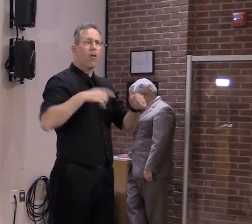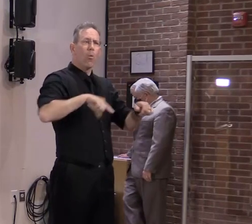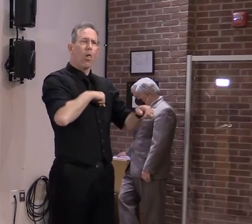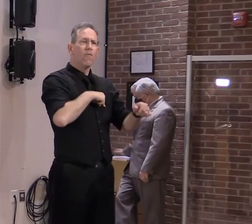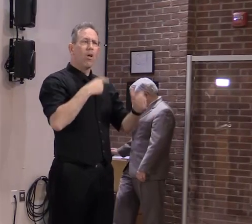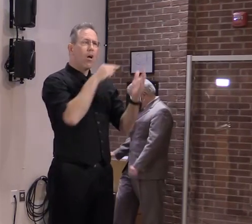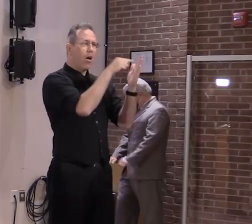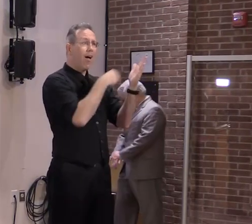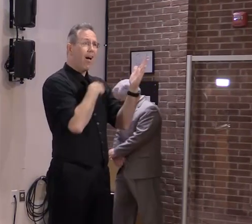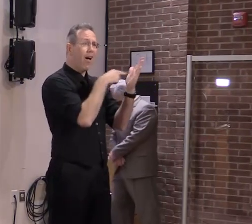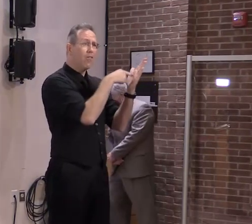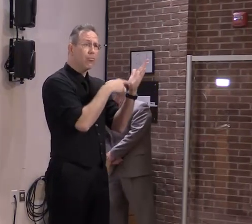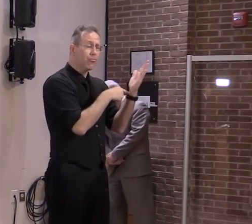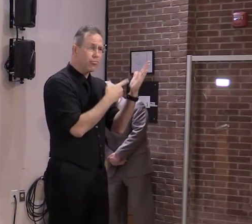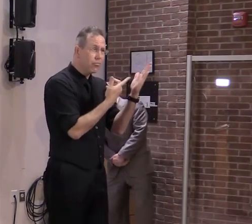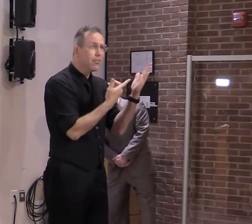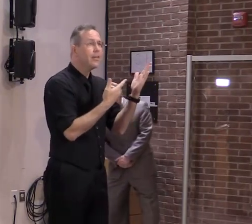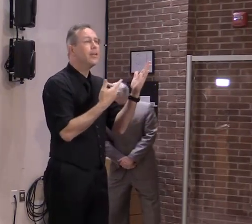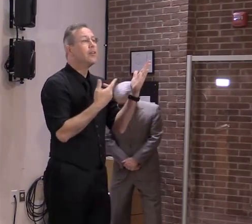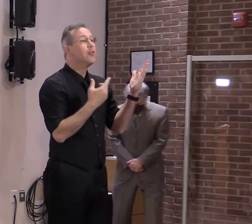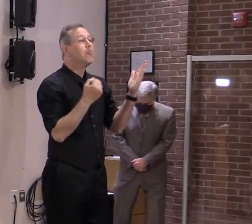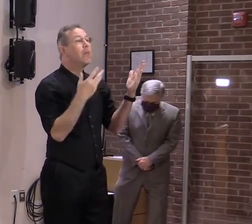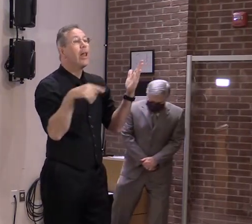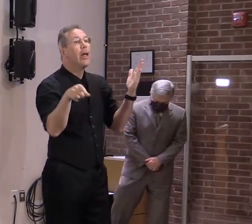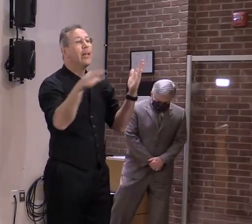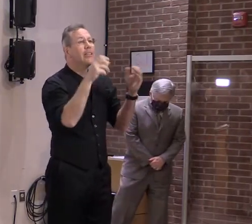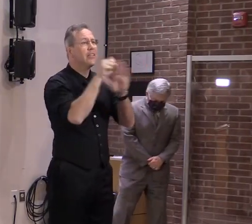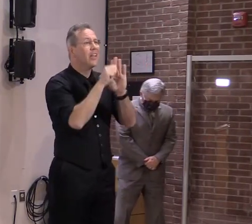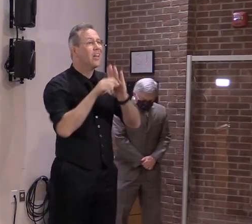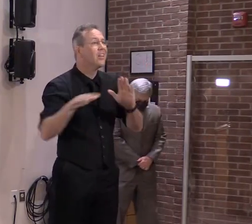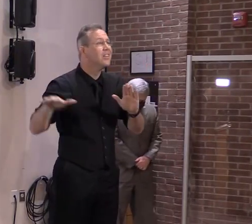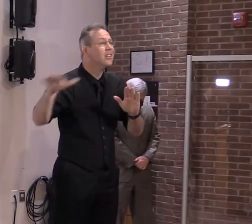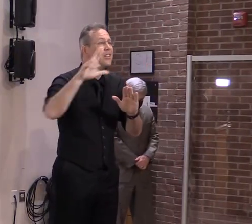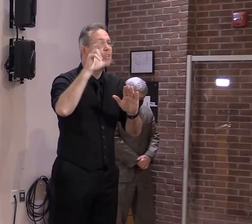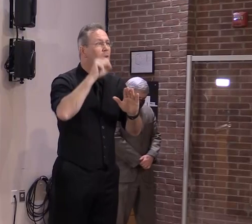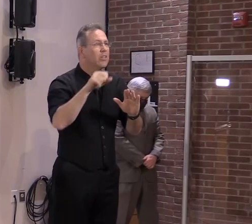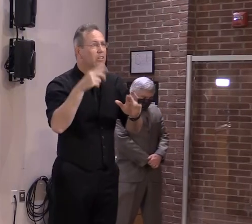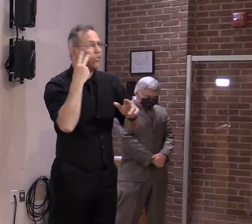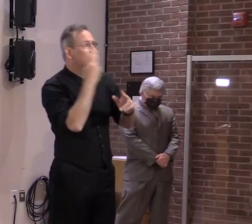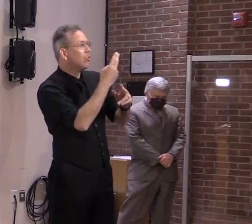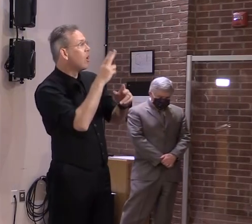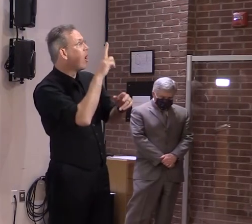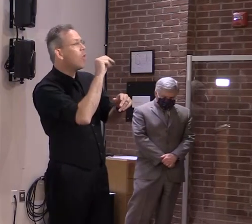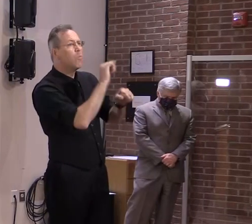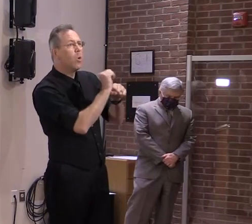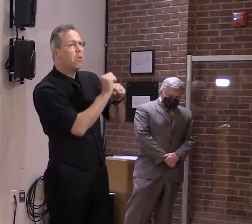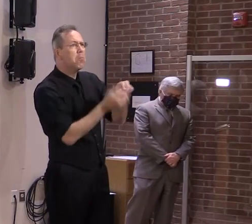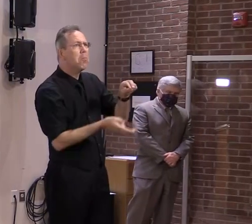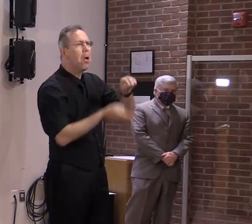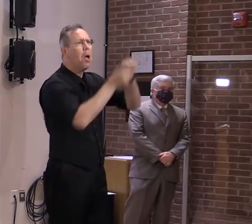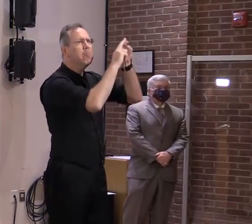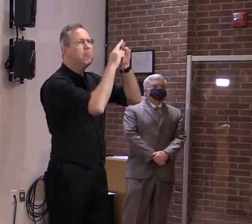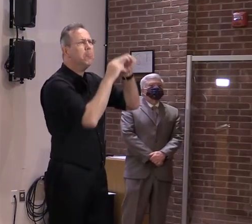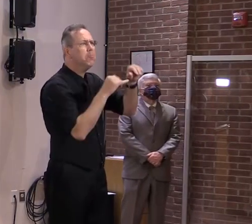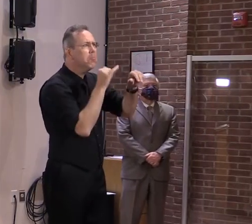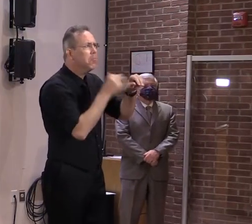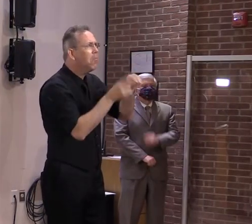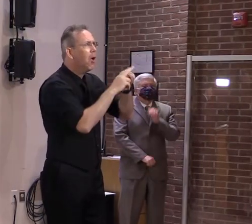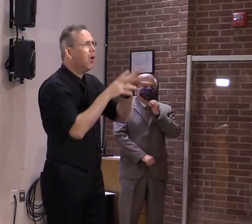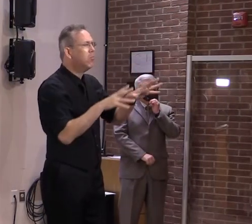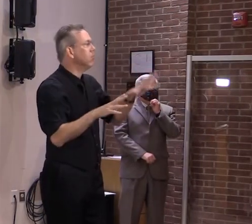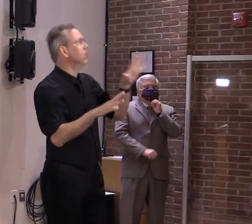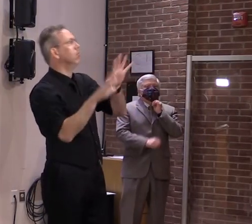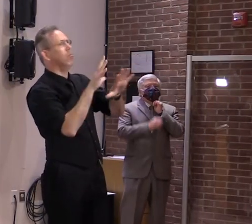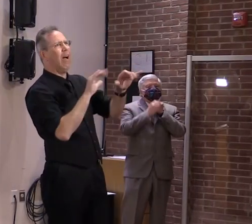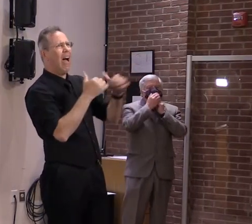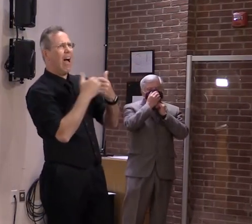that happened chose to bypass some of those triggers, as it would be sending massive amounts of claims to